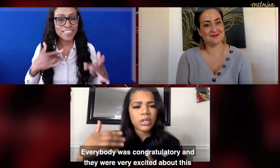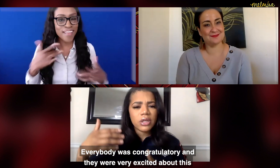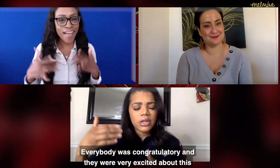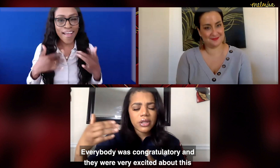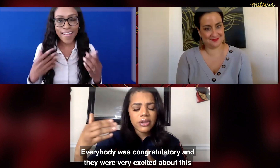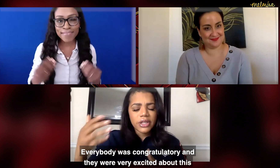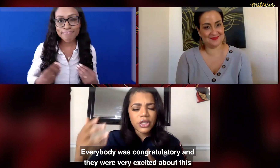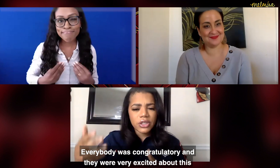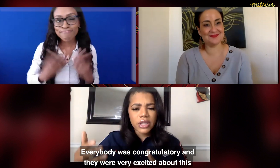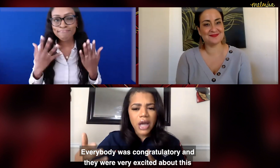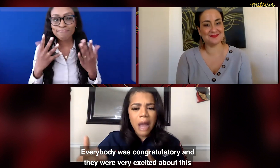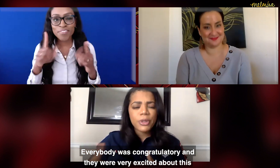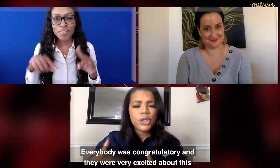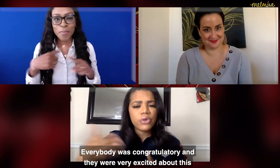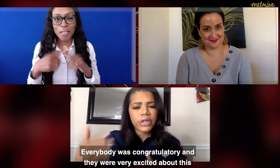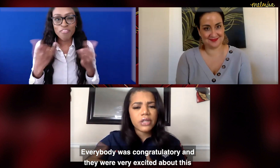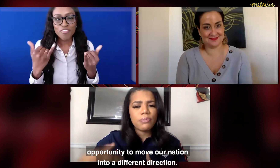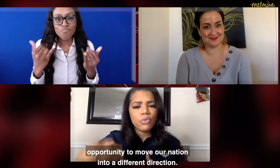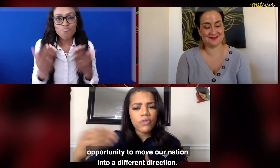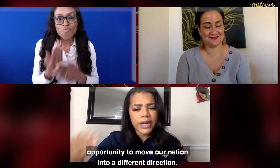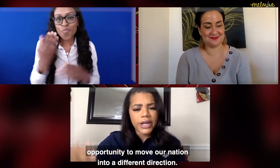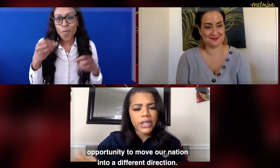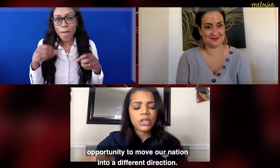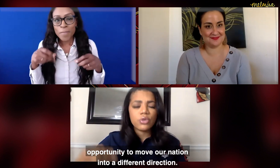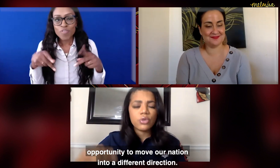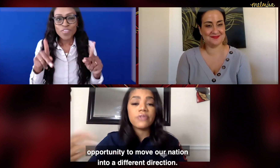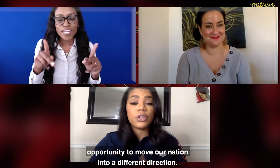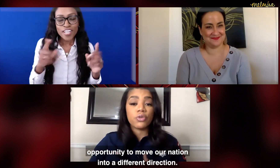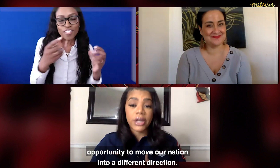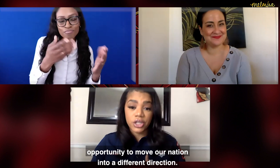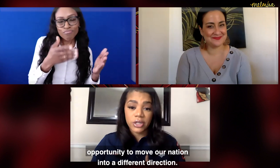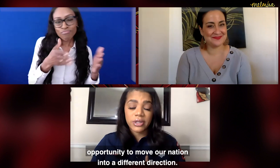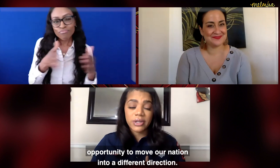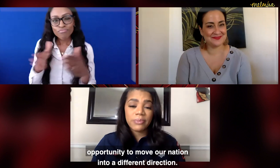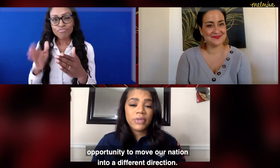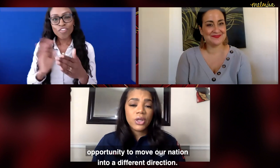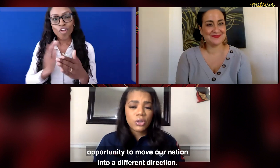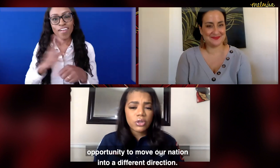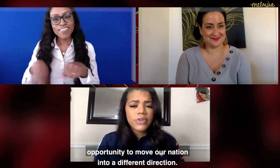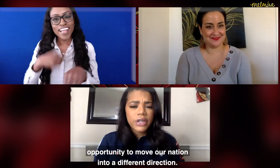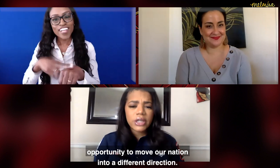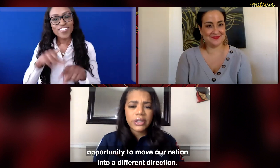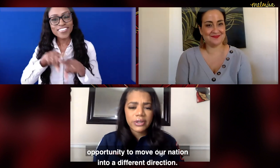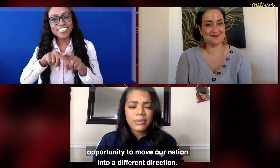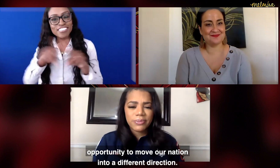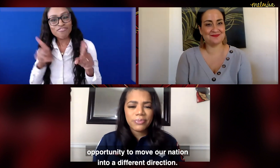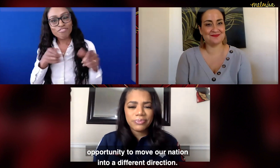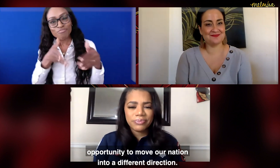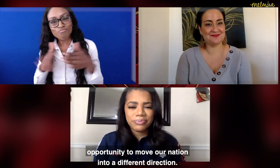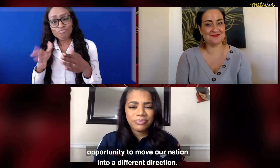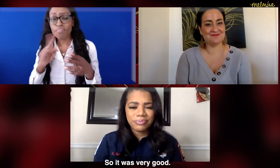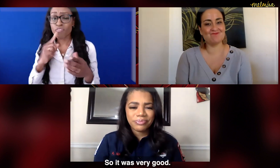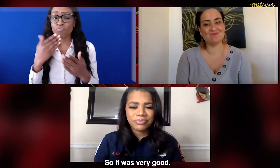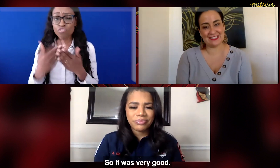about this opportunity to move our nation into a different direction. So it was very good.